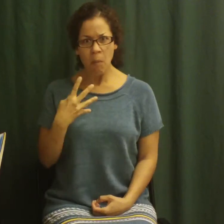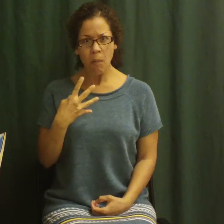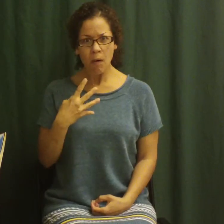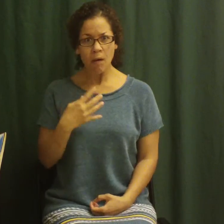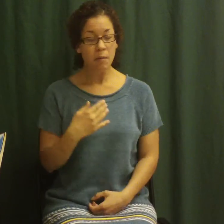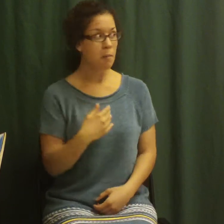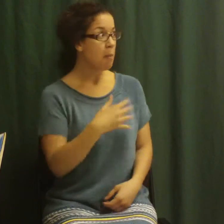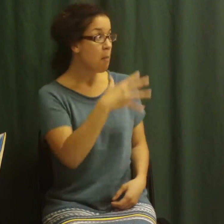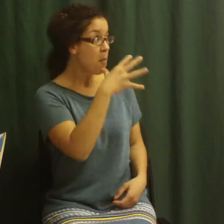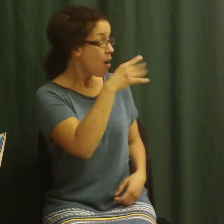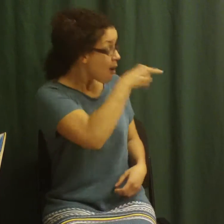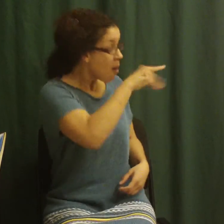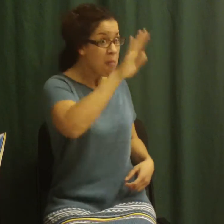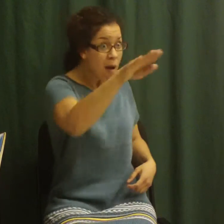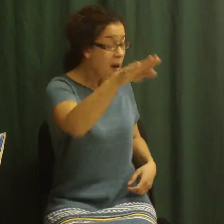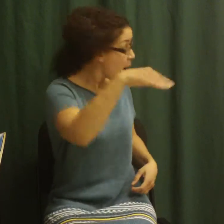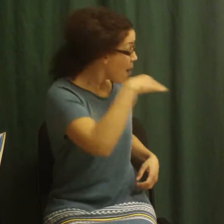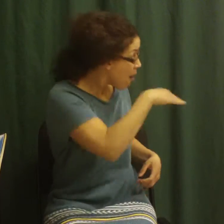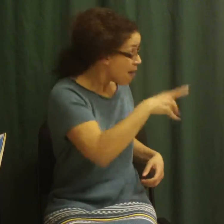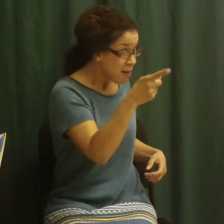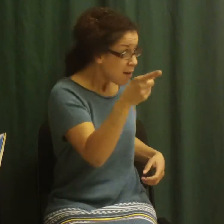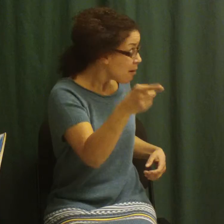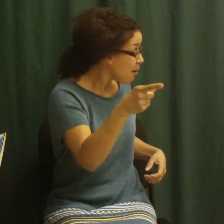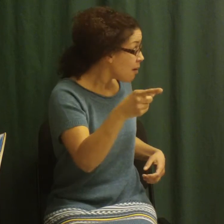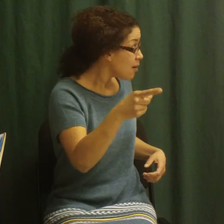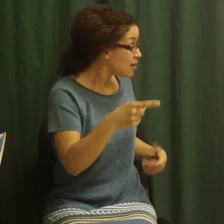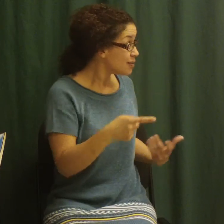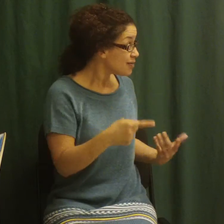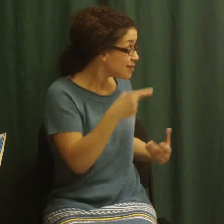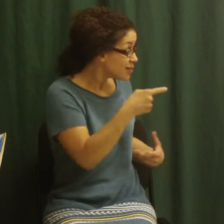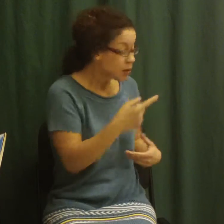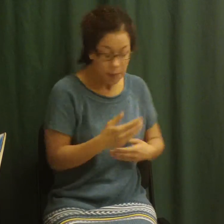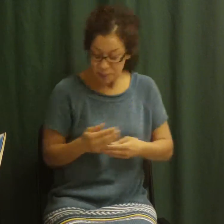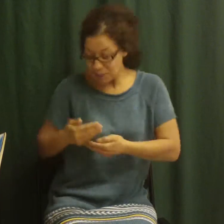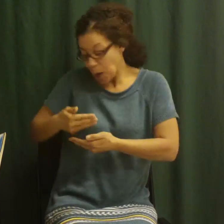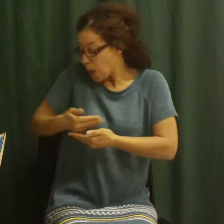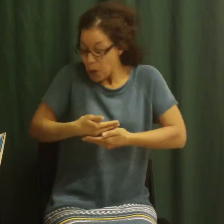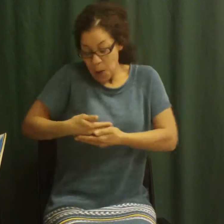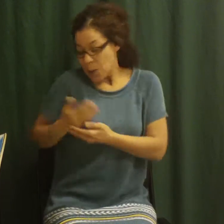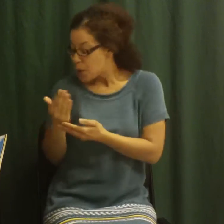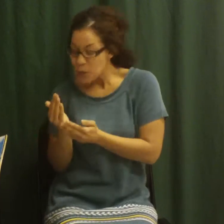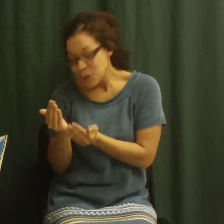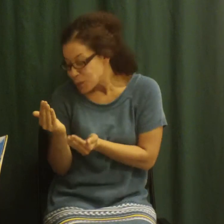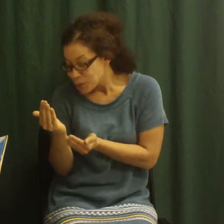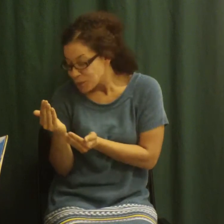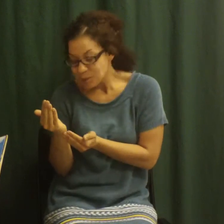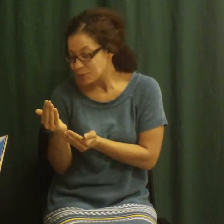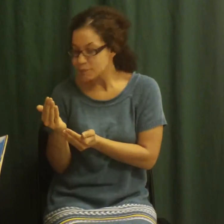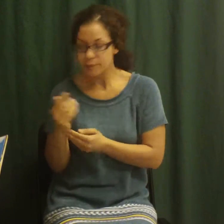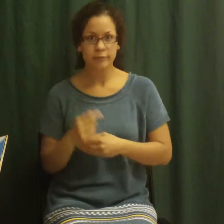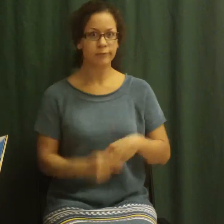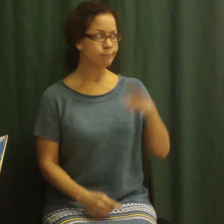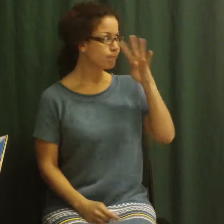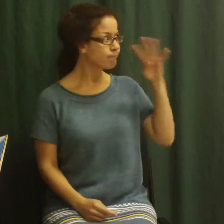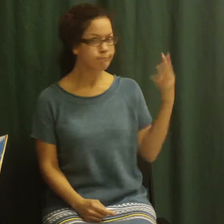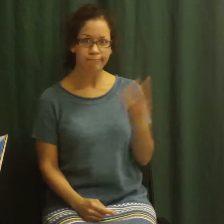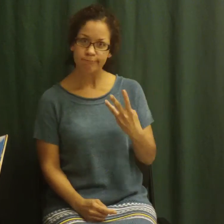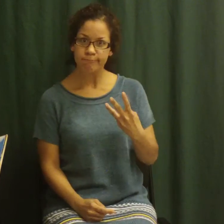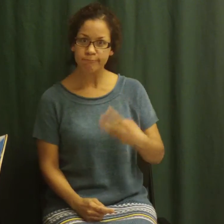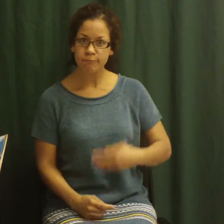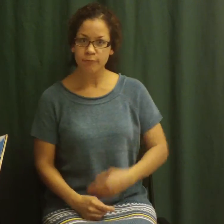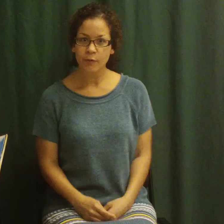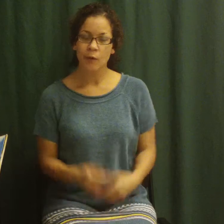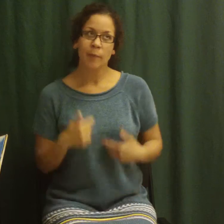Mom, but she was busy slathering my baby sister with sunblock. So I went back to